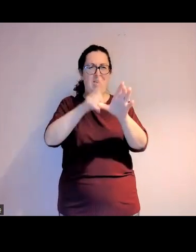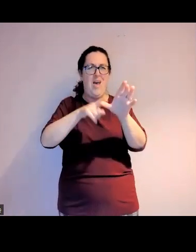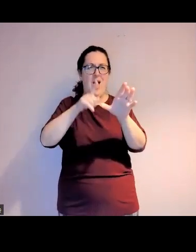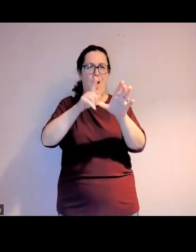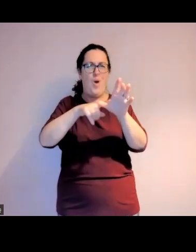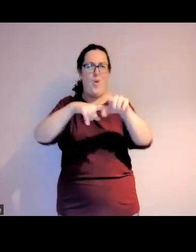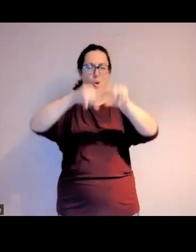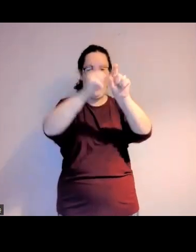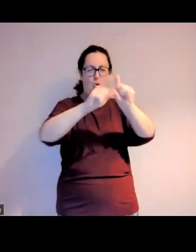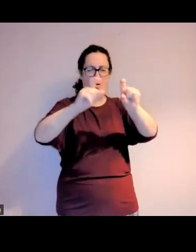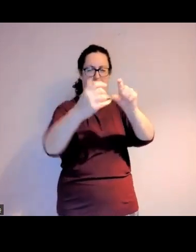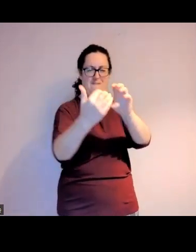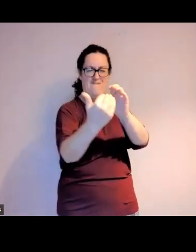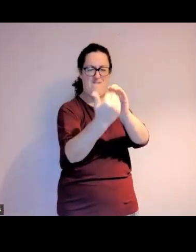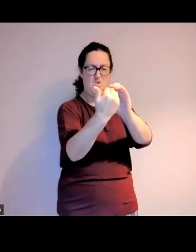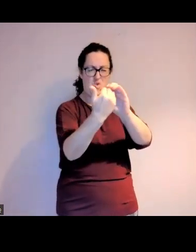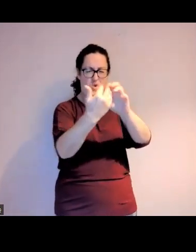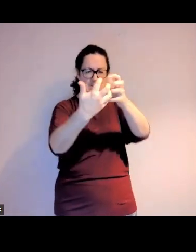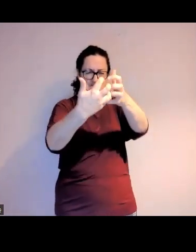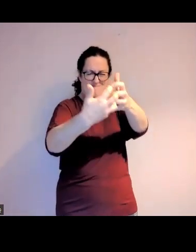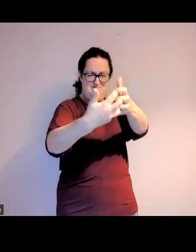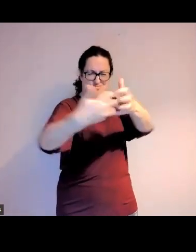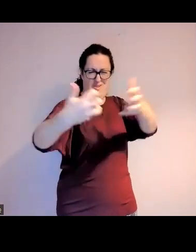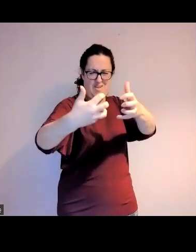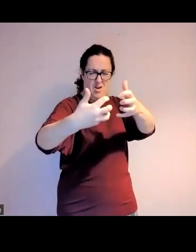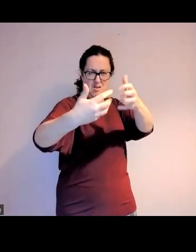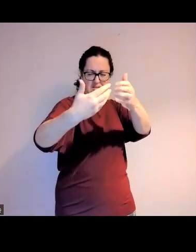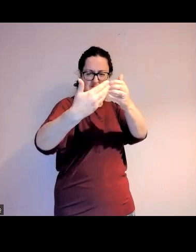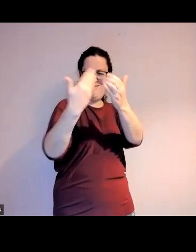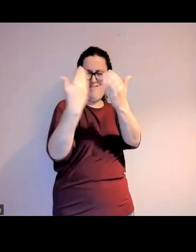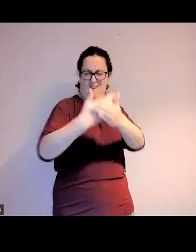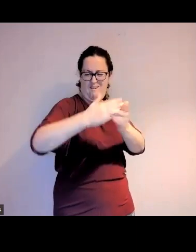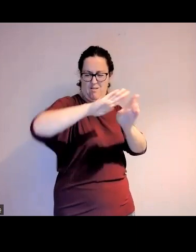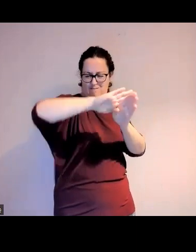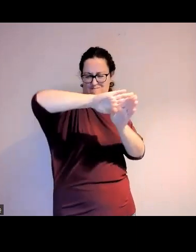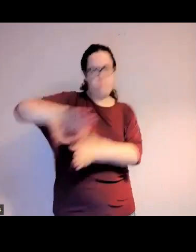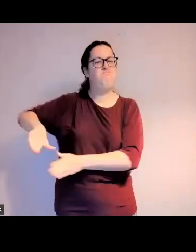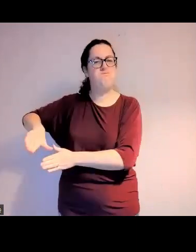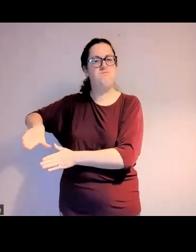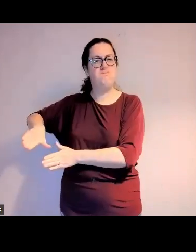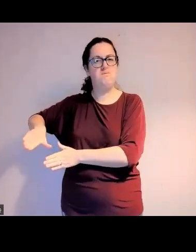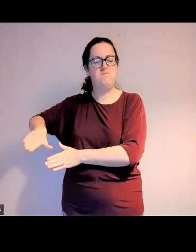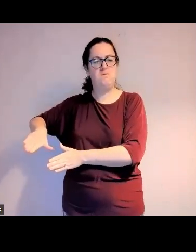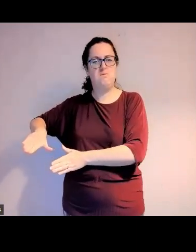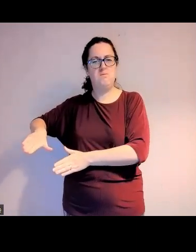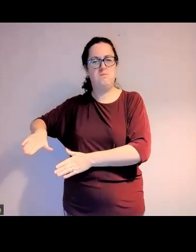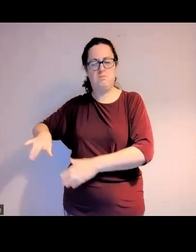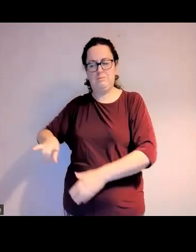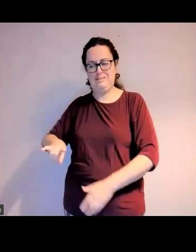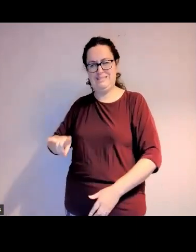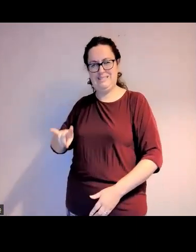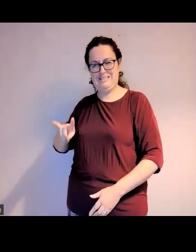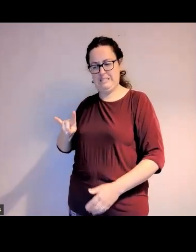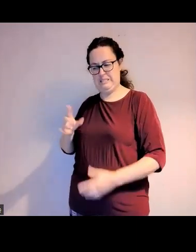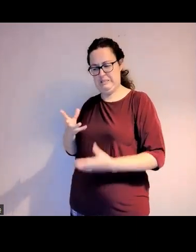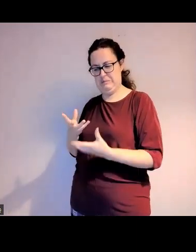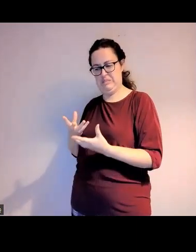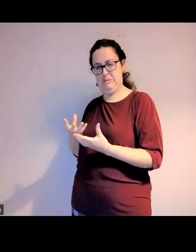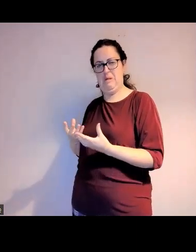forcing, prying, splitting the dark asunder. The demons of the night melt